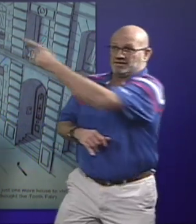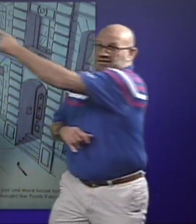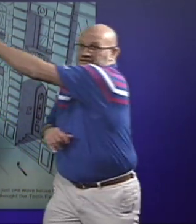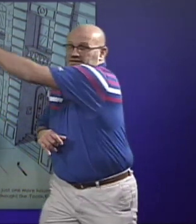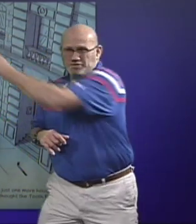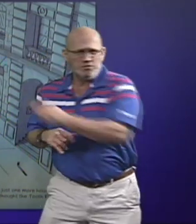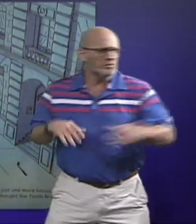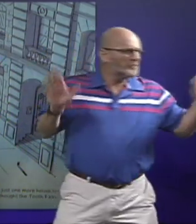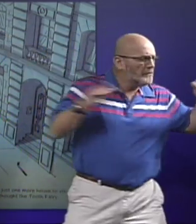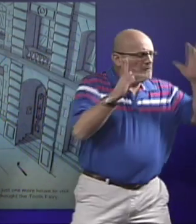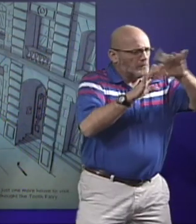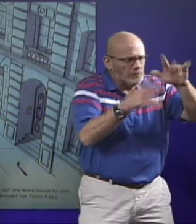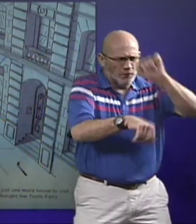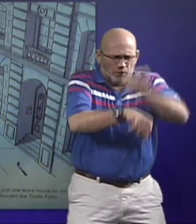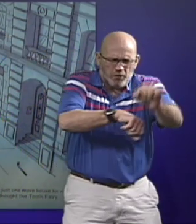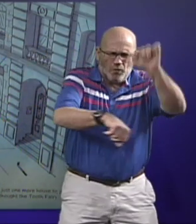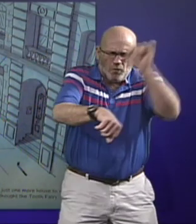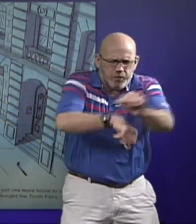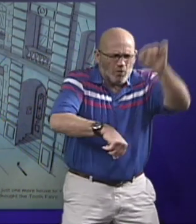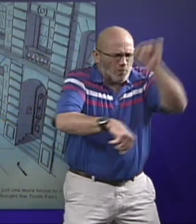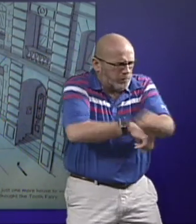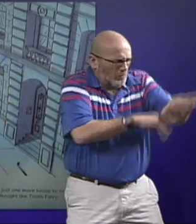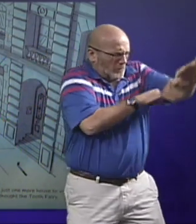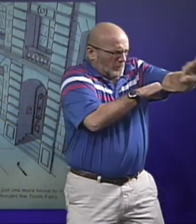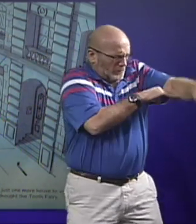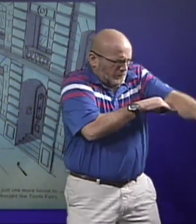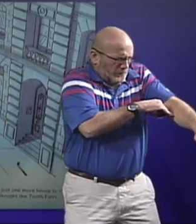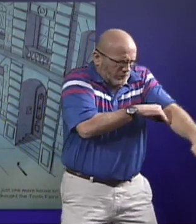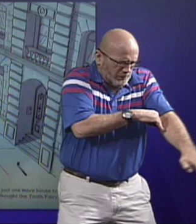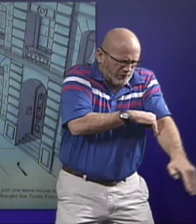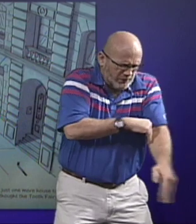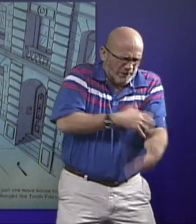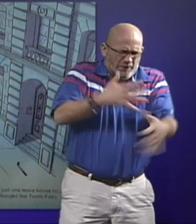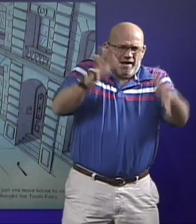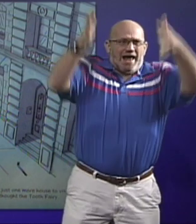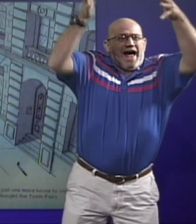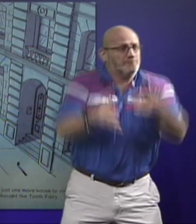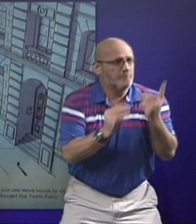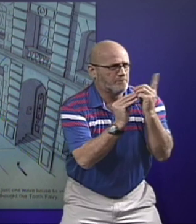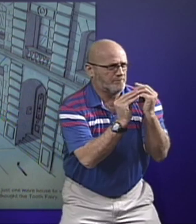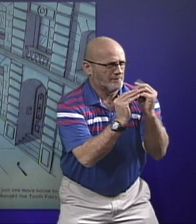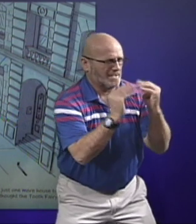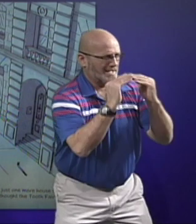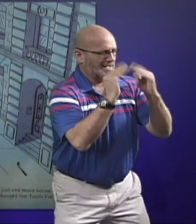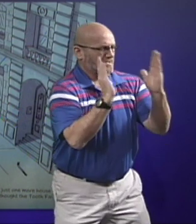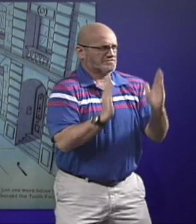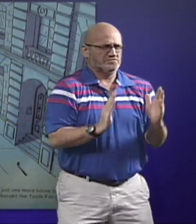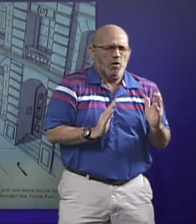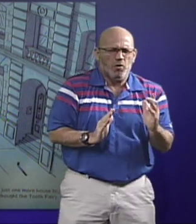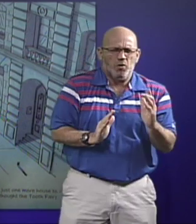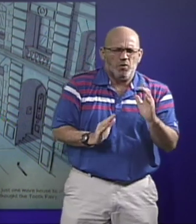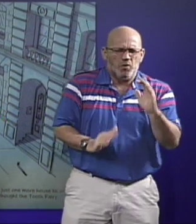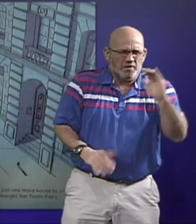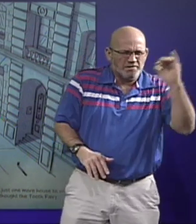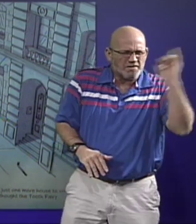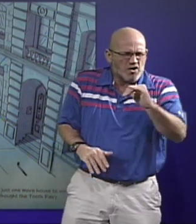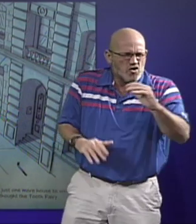The Tooth Fairy had been busy all night. There was just one more house to